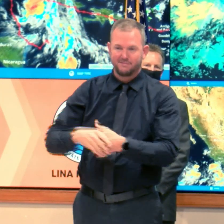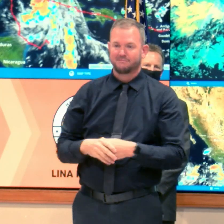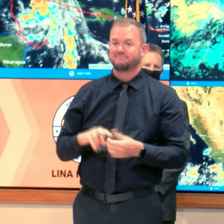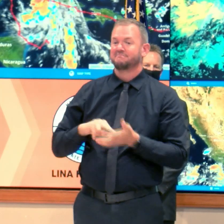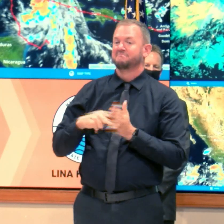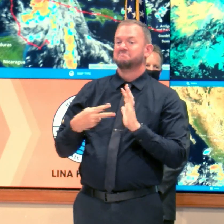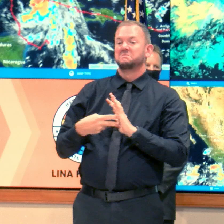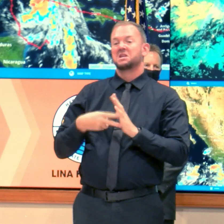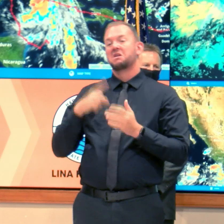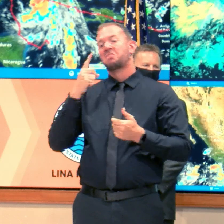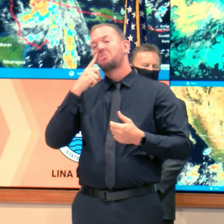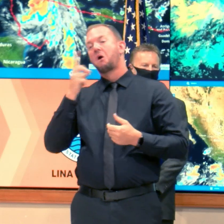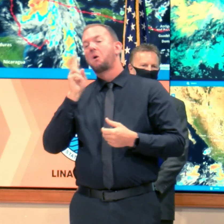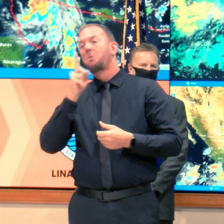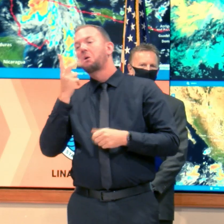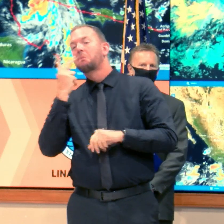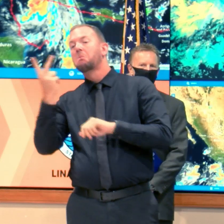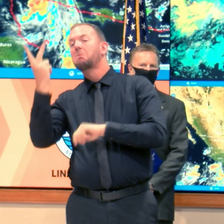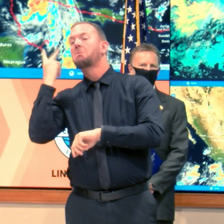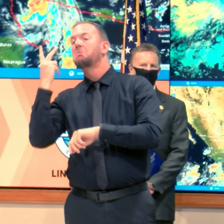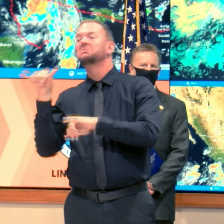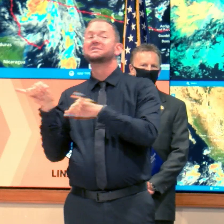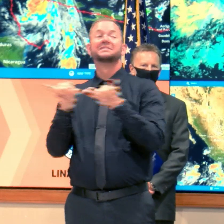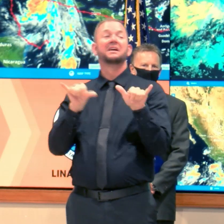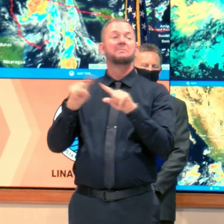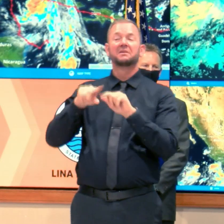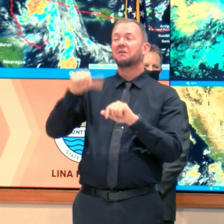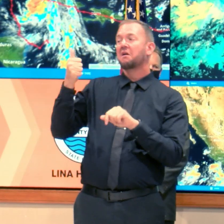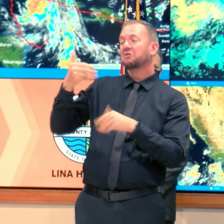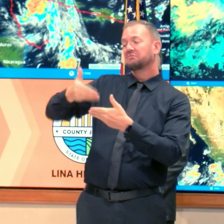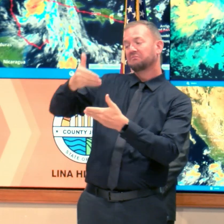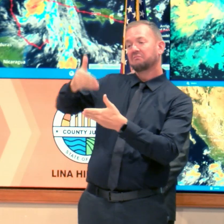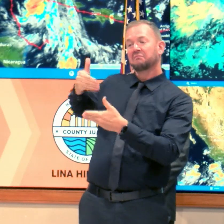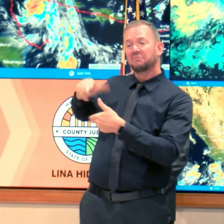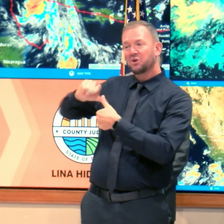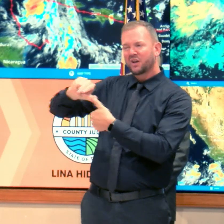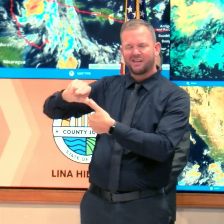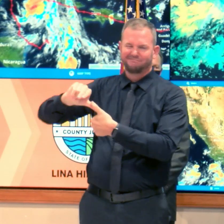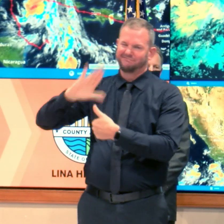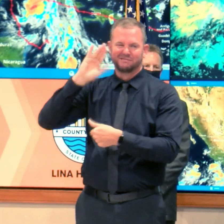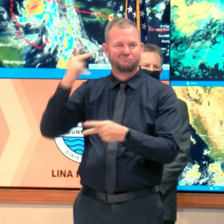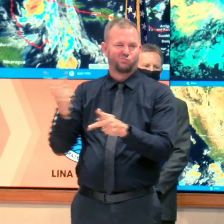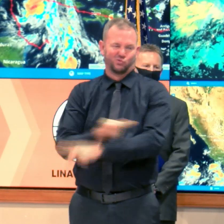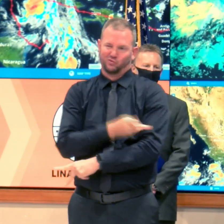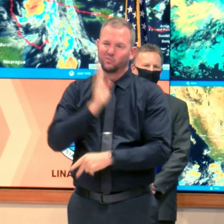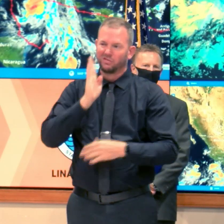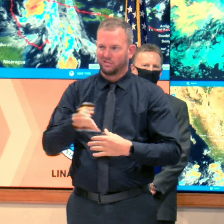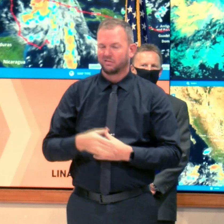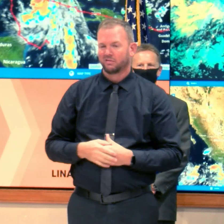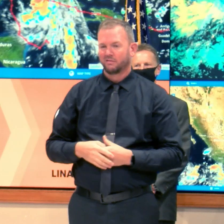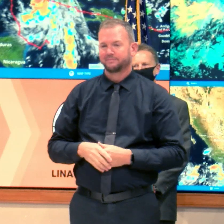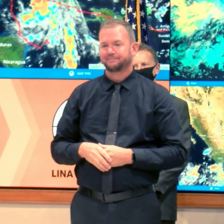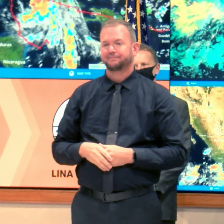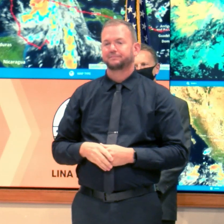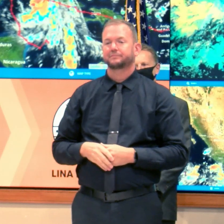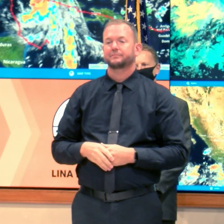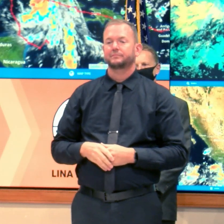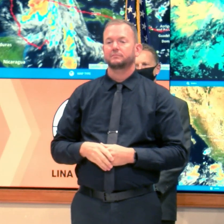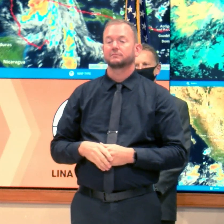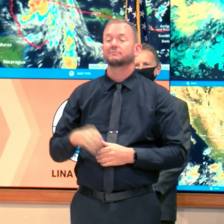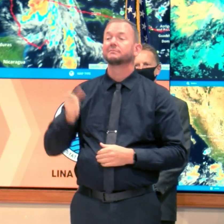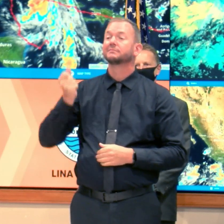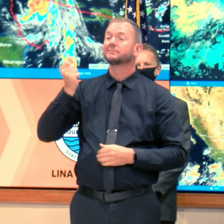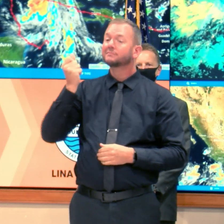What we need to do is prepare for the worst. What we do know is that the storm, we